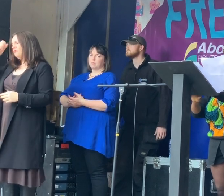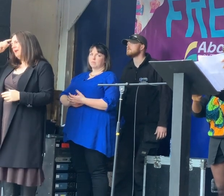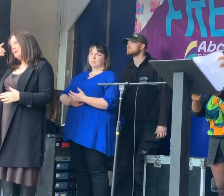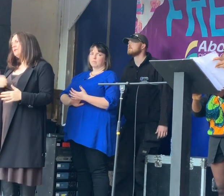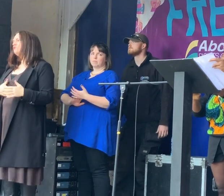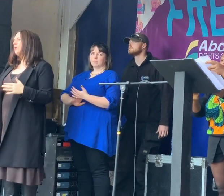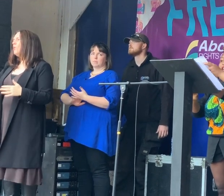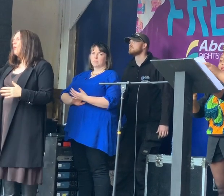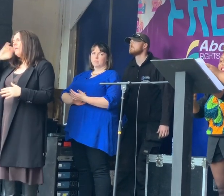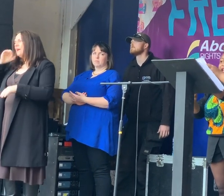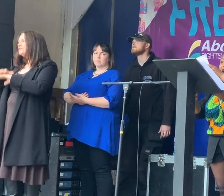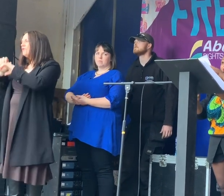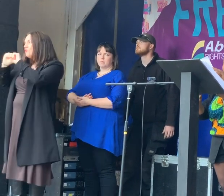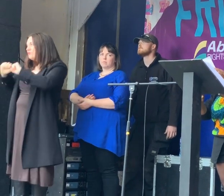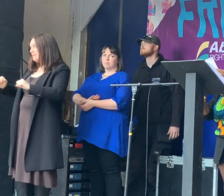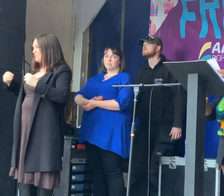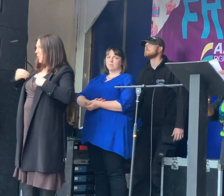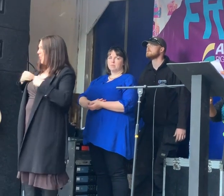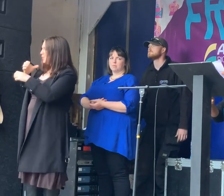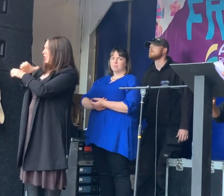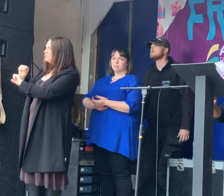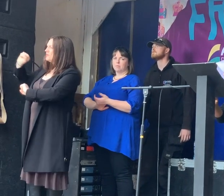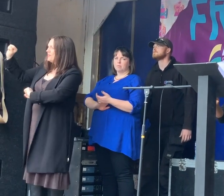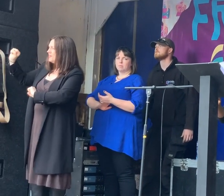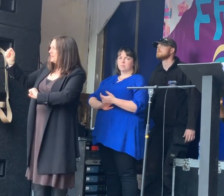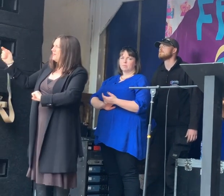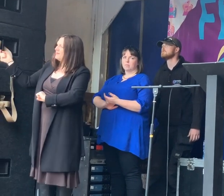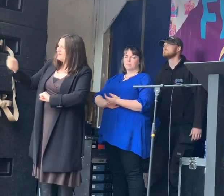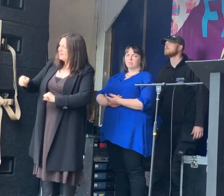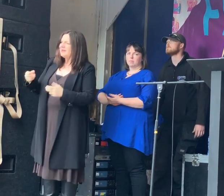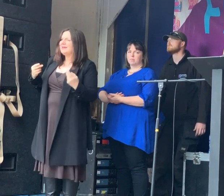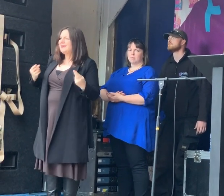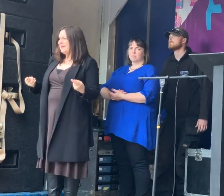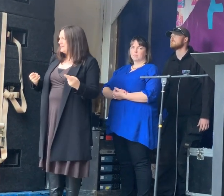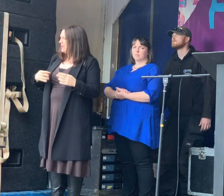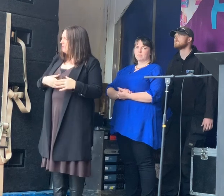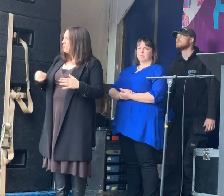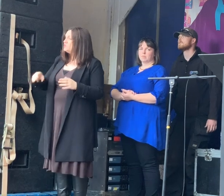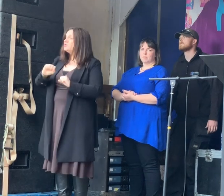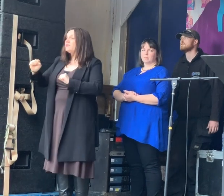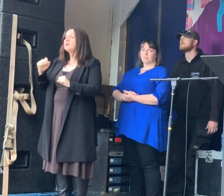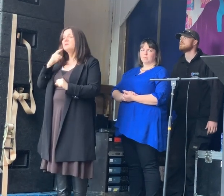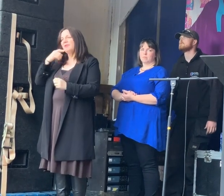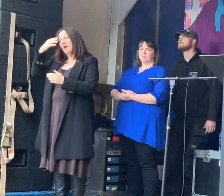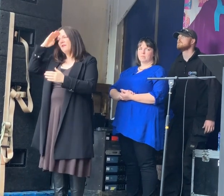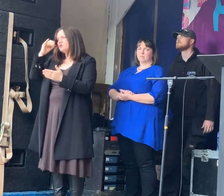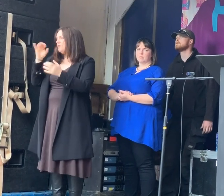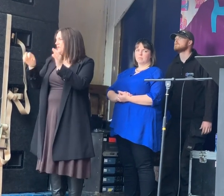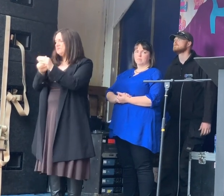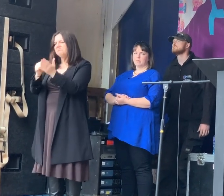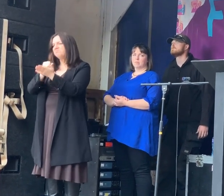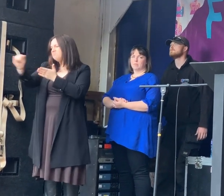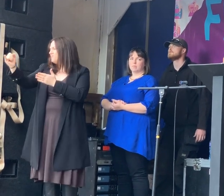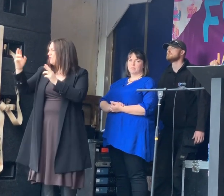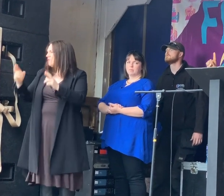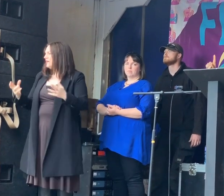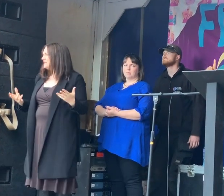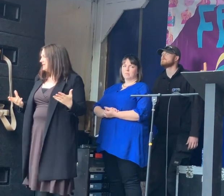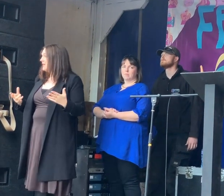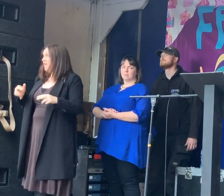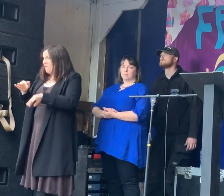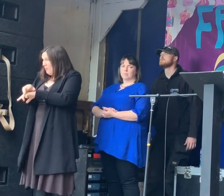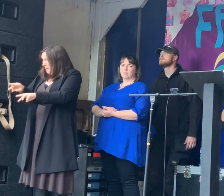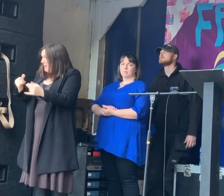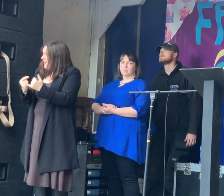a result of being raped in her country. She needed abortion services, and the Irish government denied her that right. For people